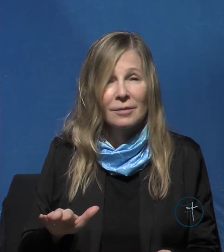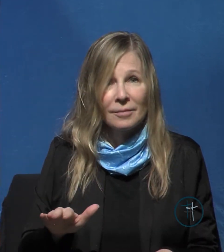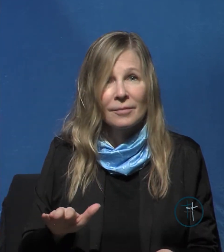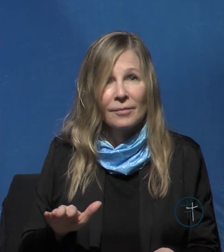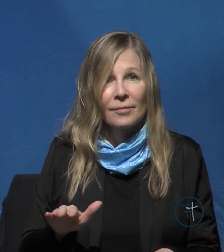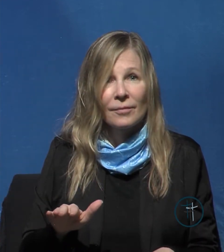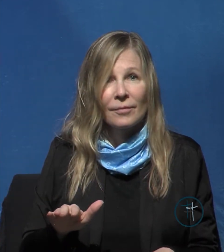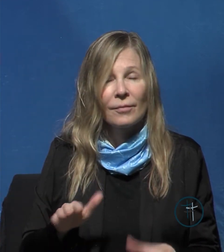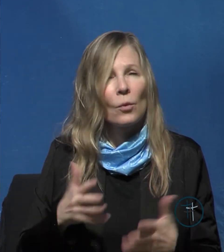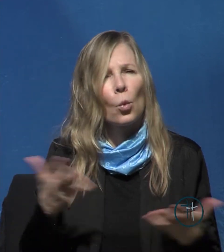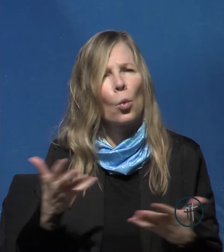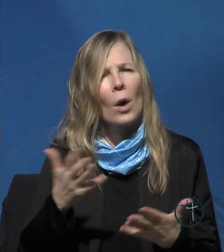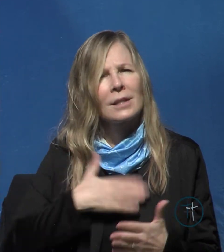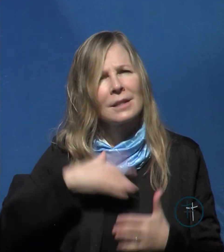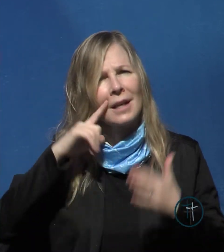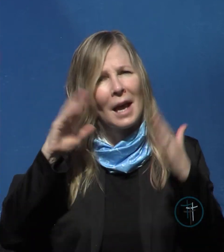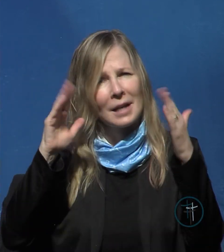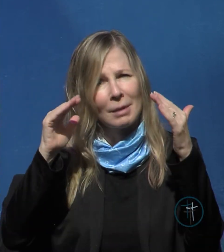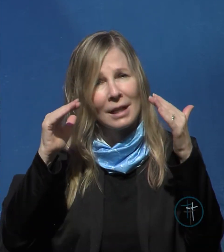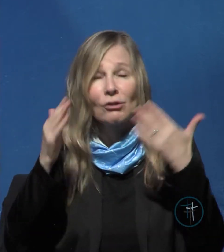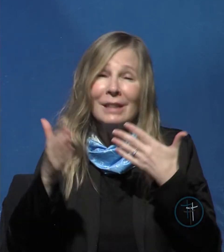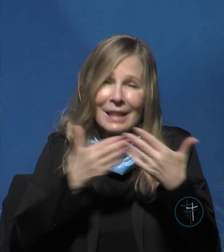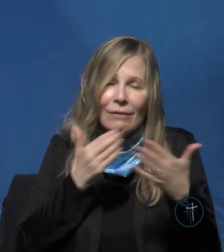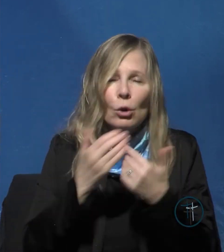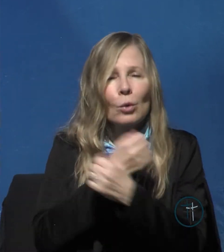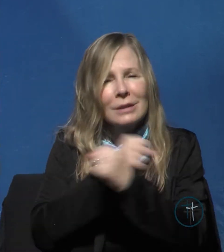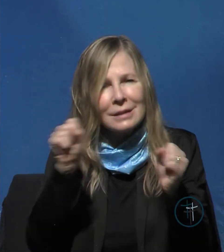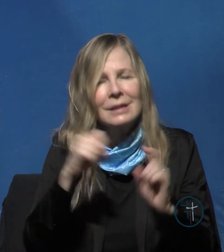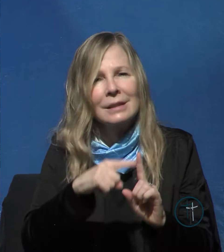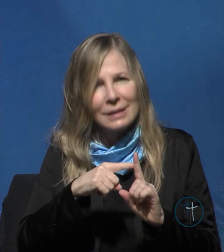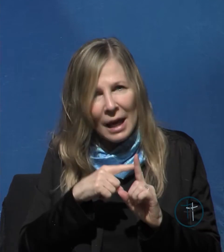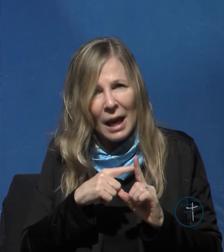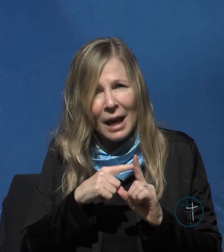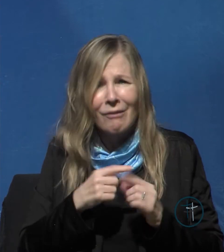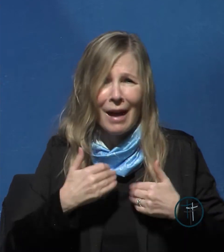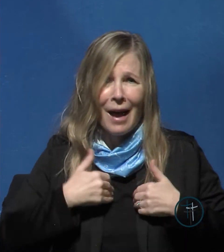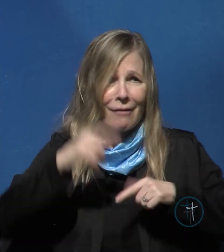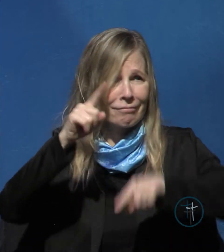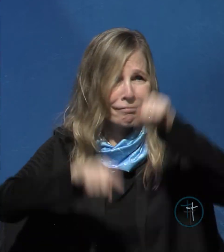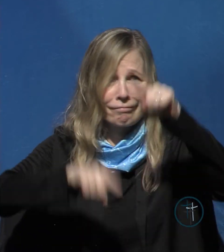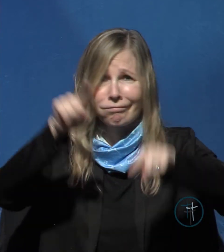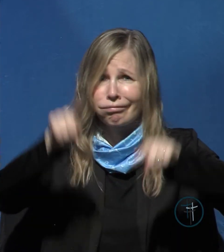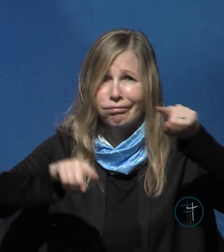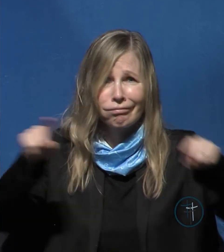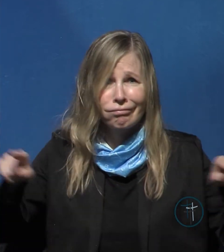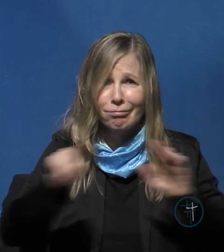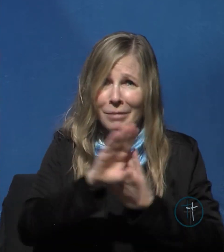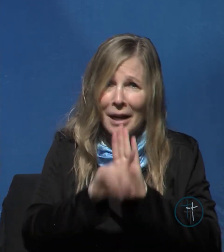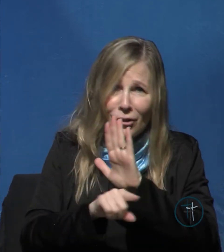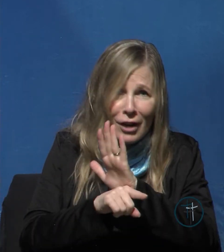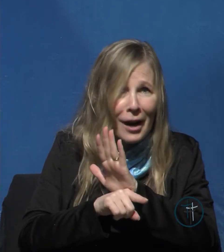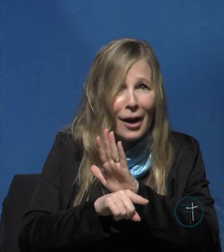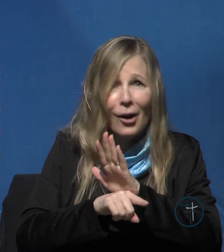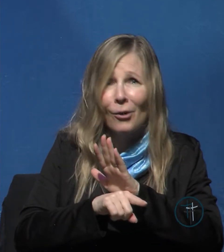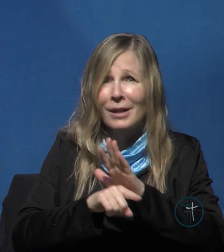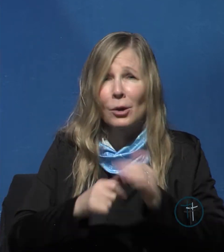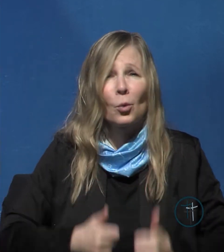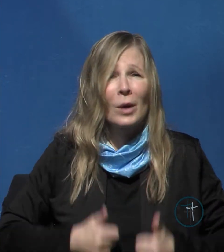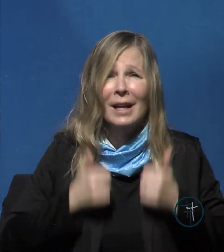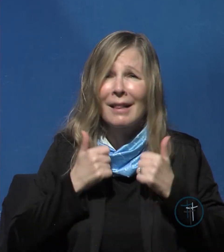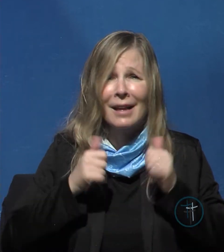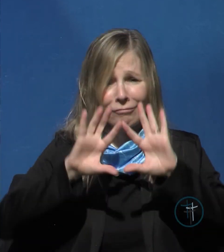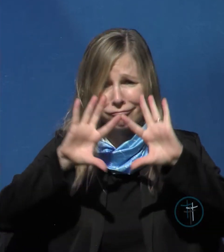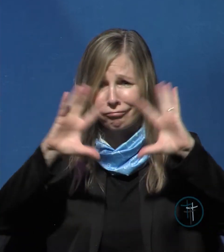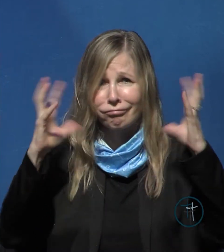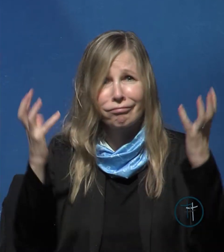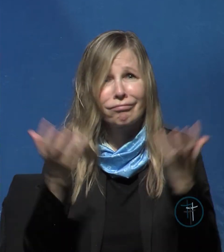So the expectation is that even though we're saved out of separate backgrounds and separate parts of the United States, and